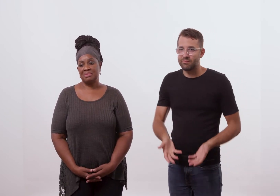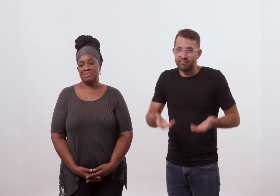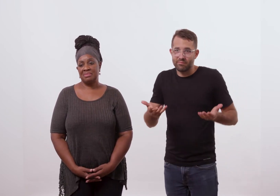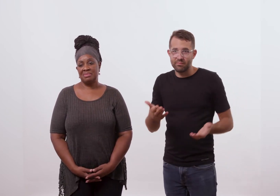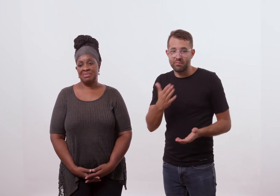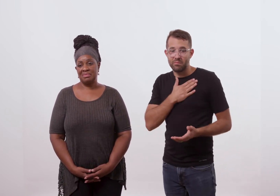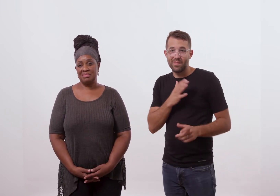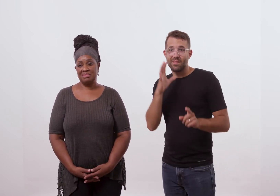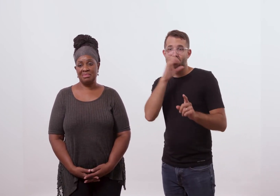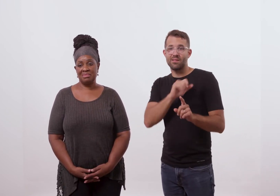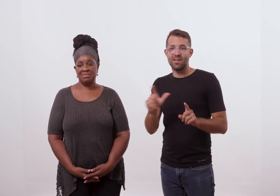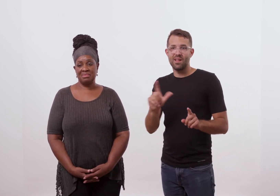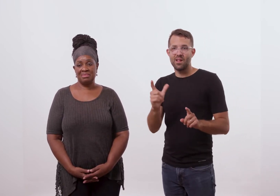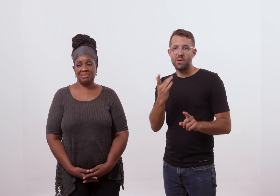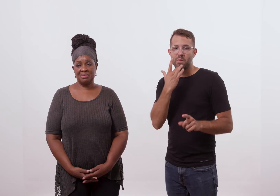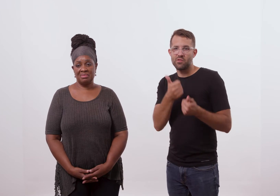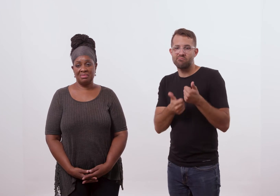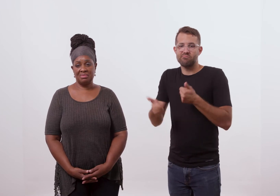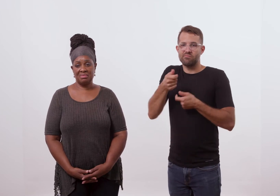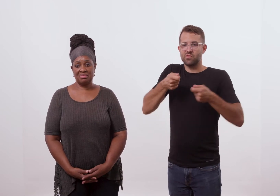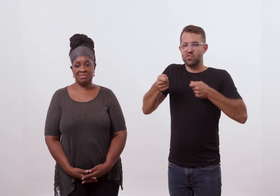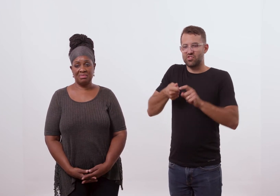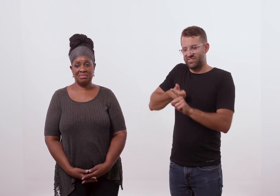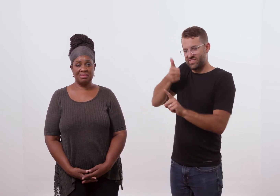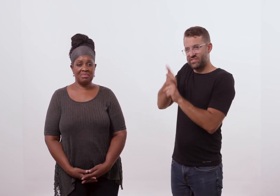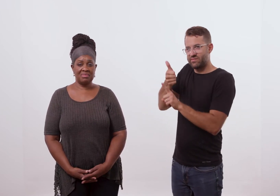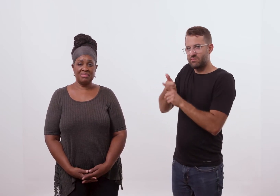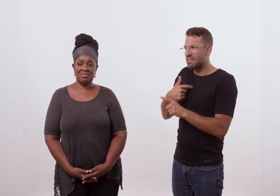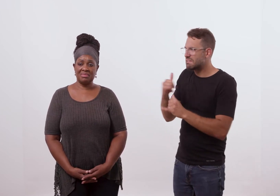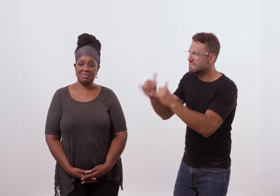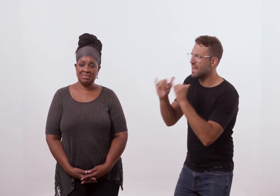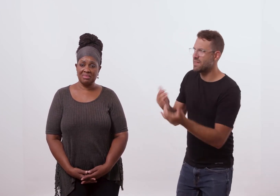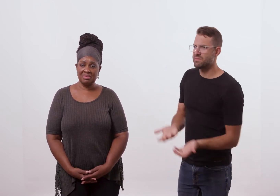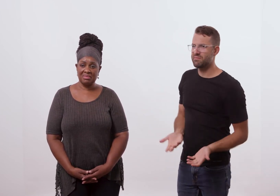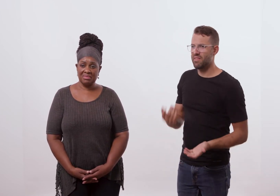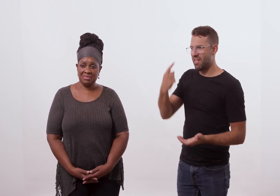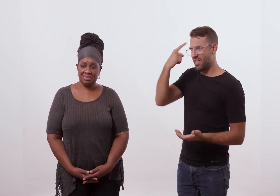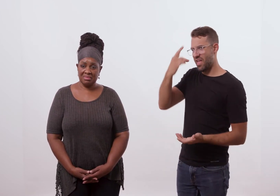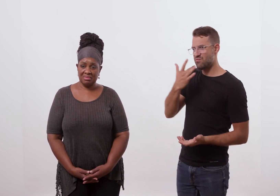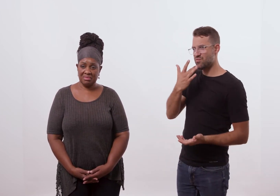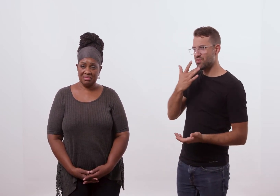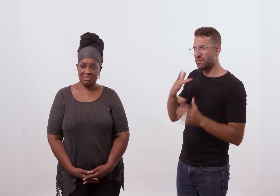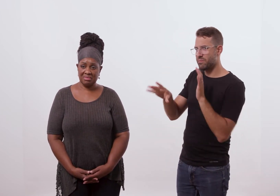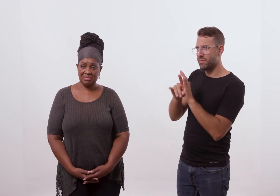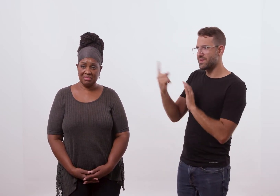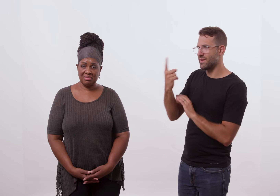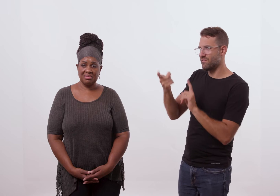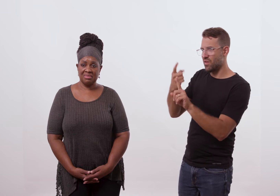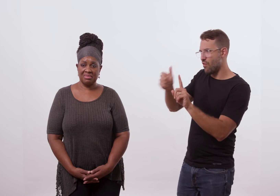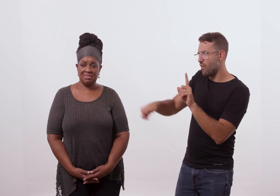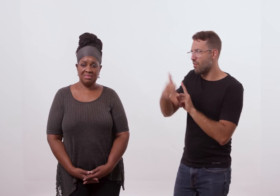be in charge of herself. So do I. Does she think I'd take a mate from outside my own pack if I were free to choose? It's